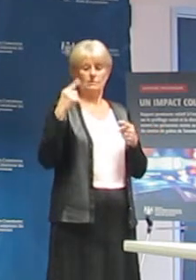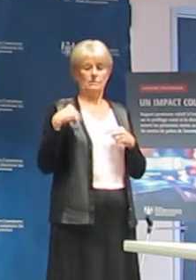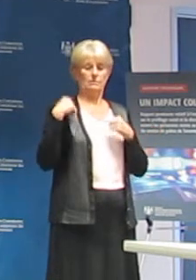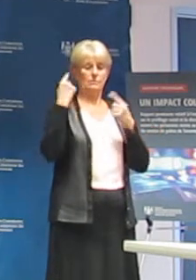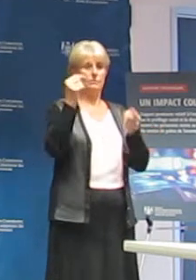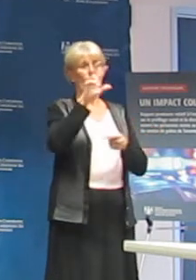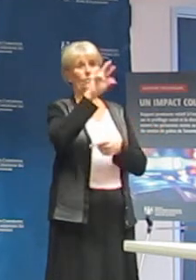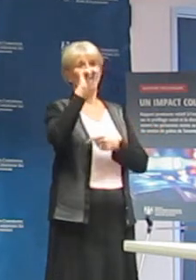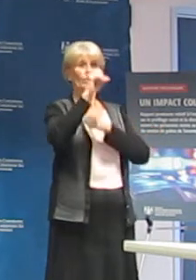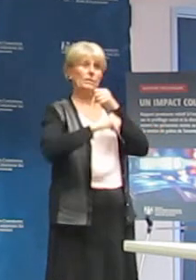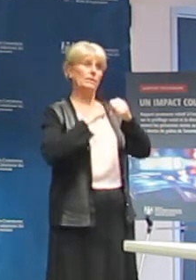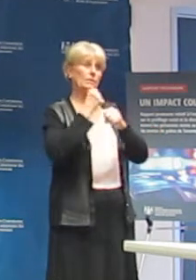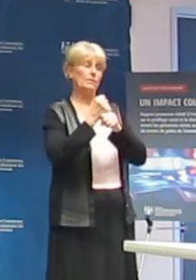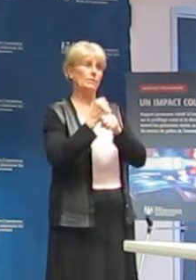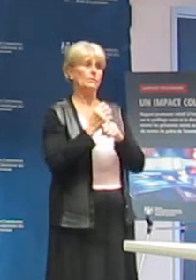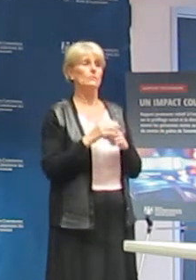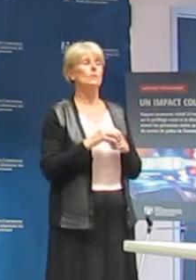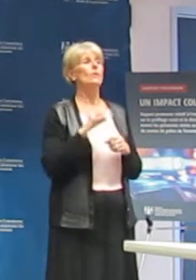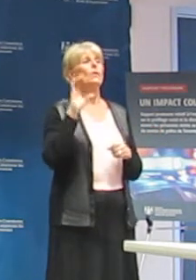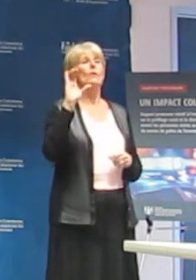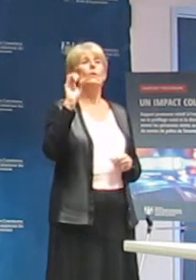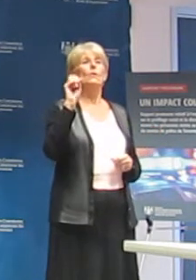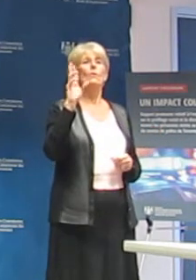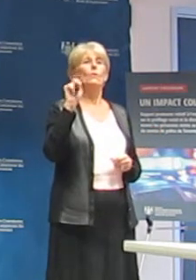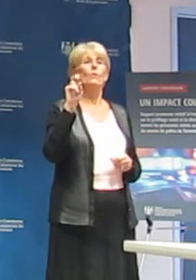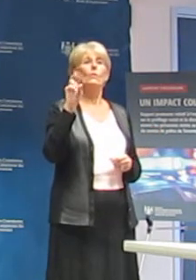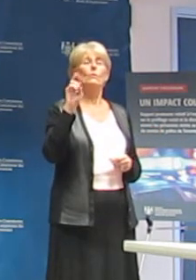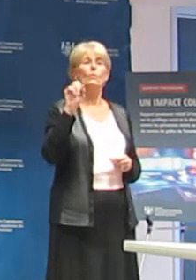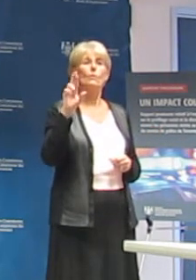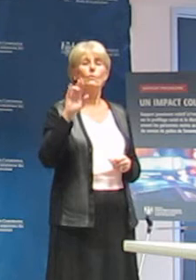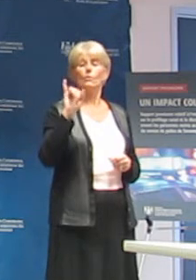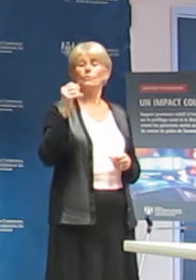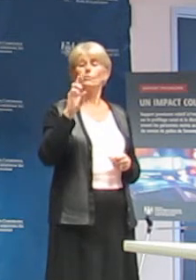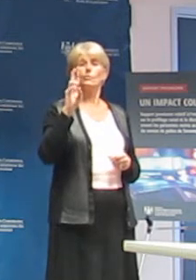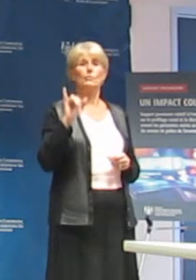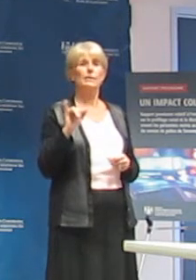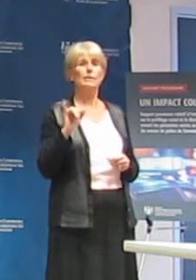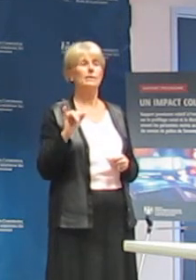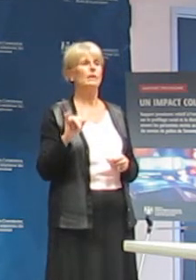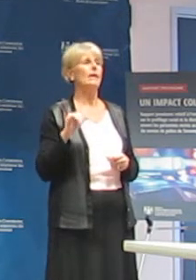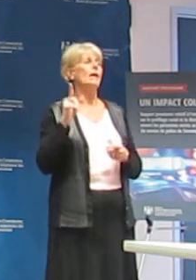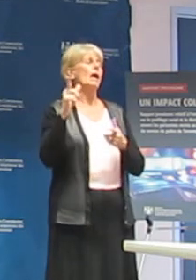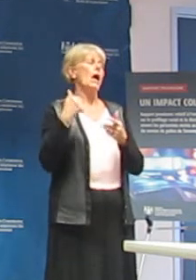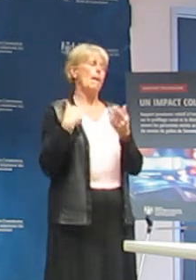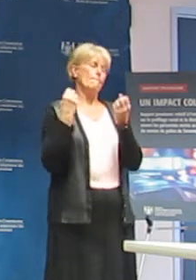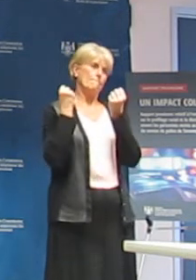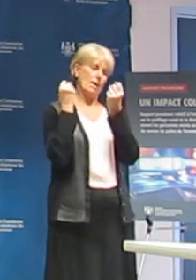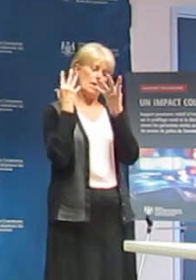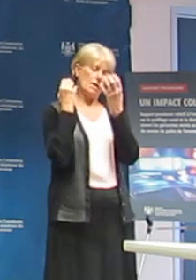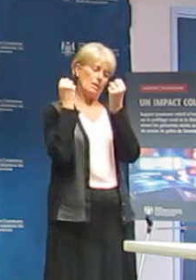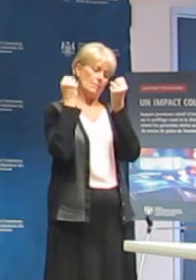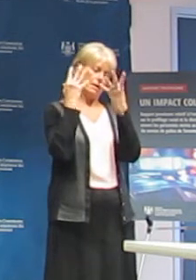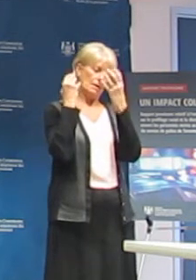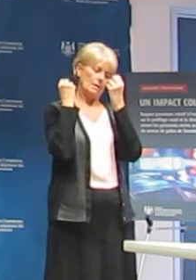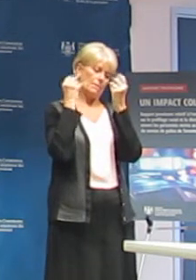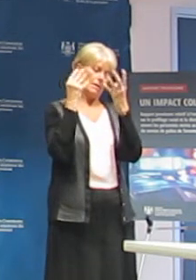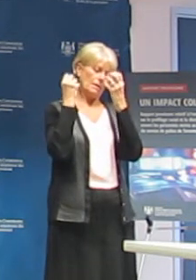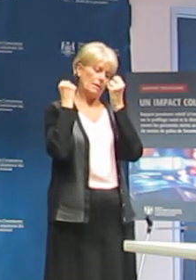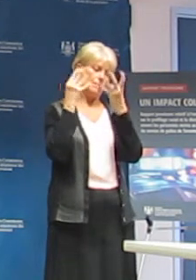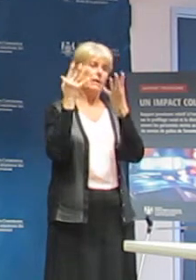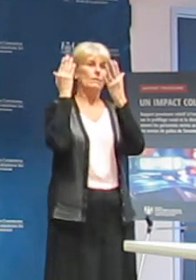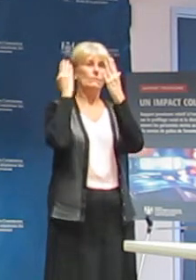3 decades, coroner's juries have made numerous